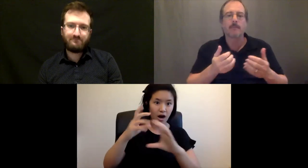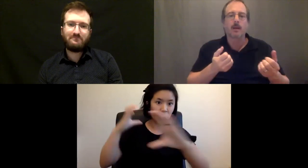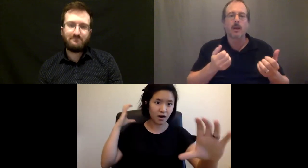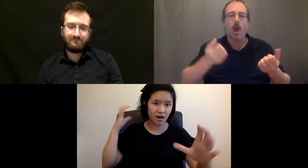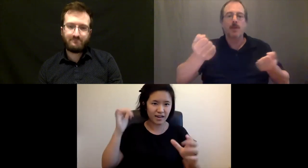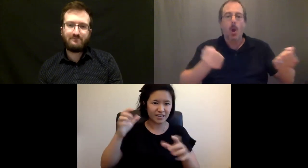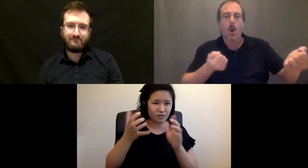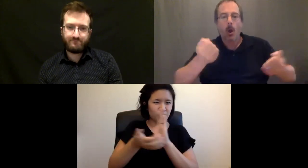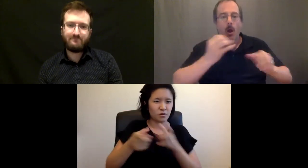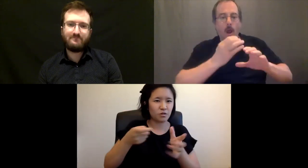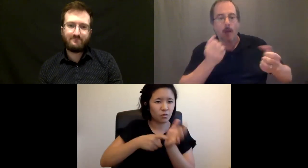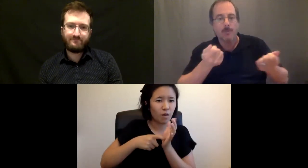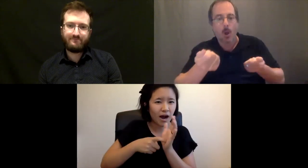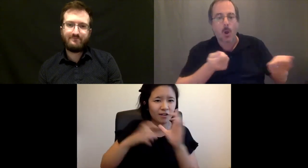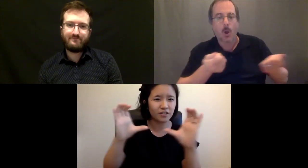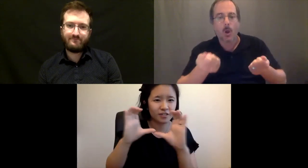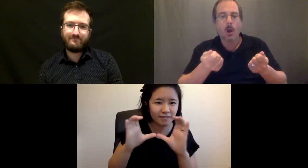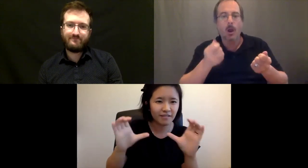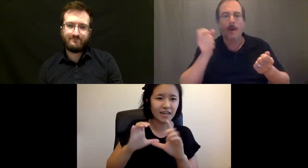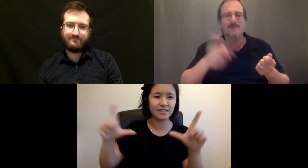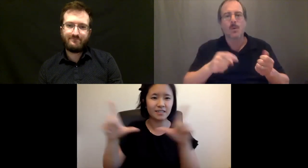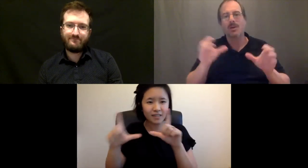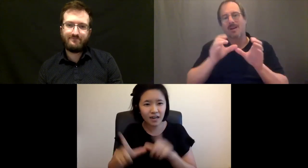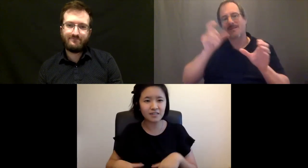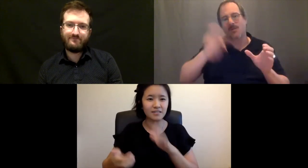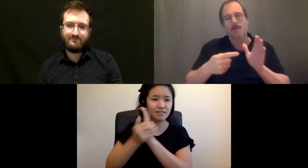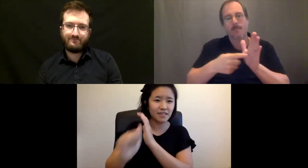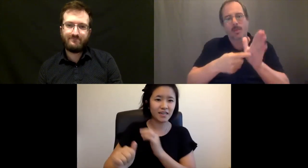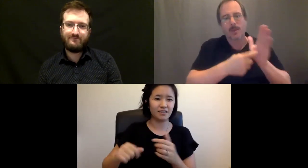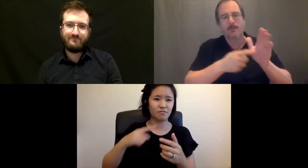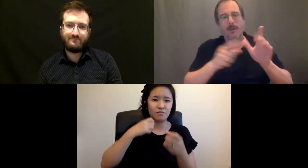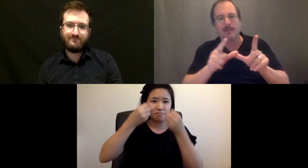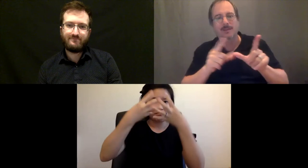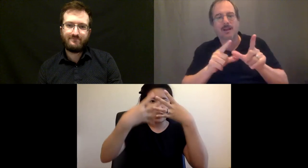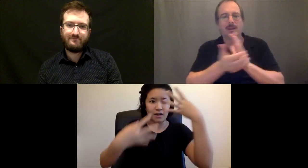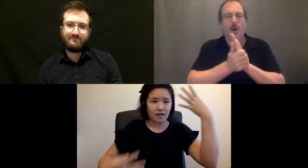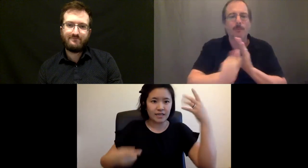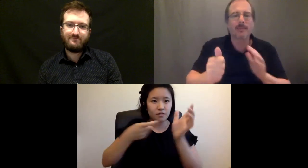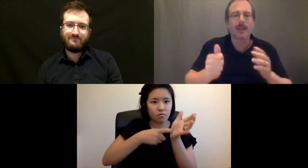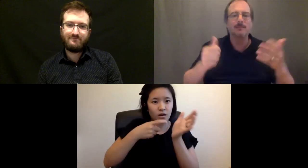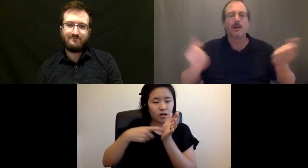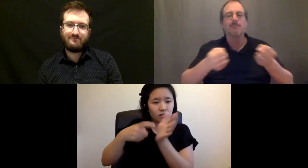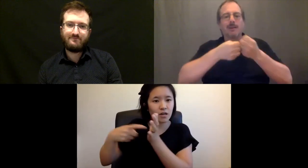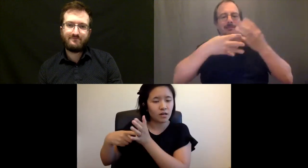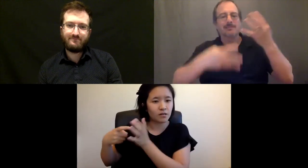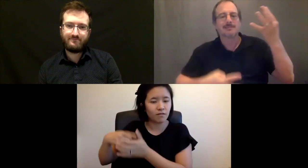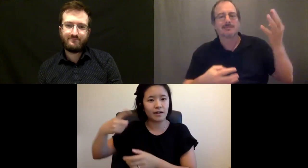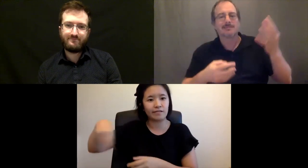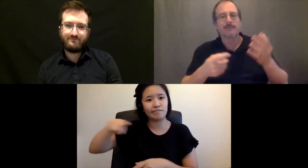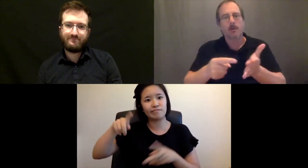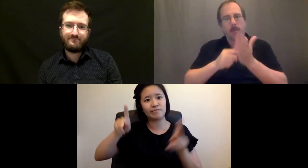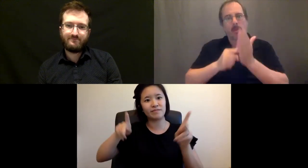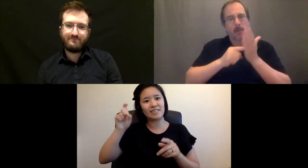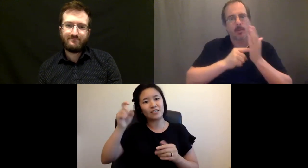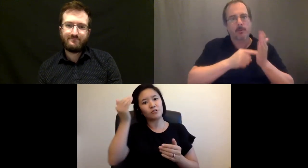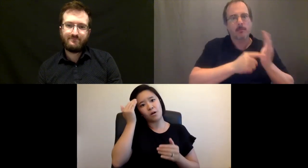welding, heavy machinery operating, truck driving. A lot of these